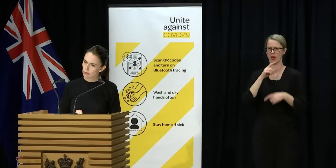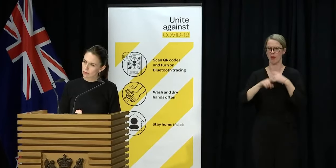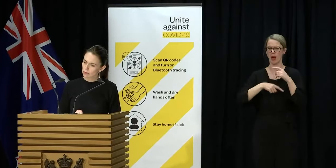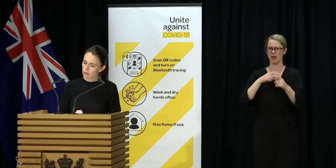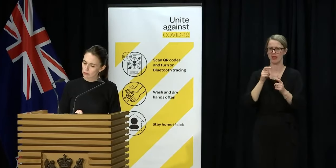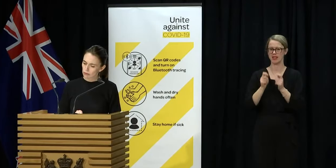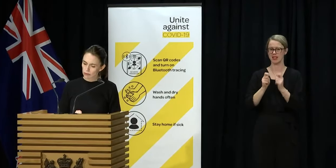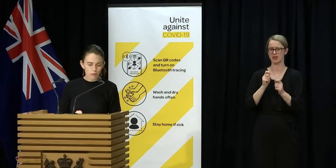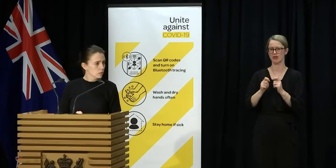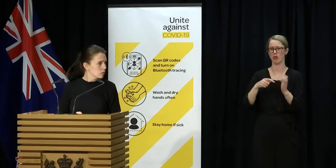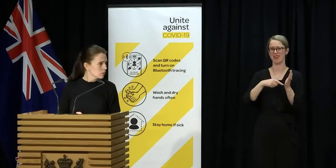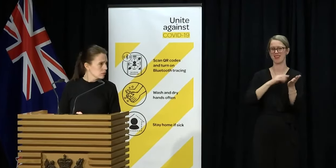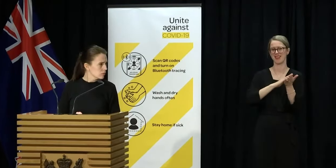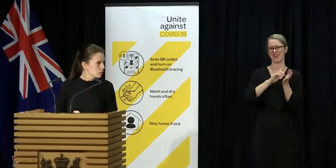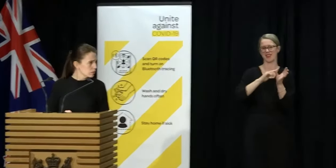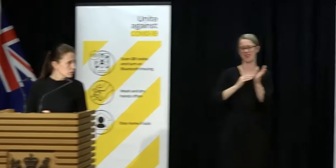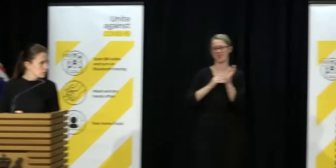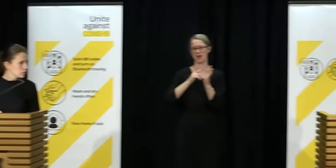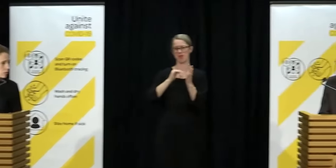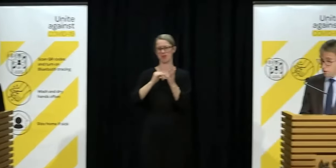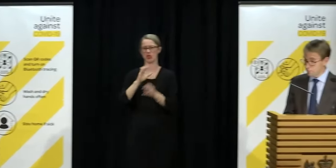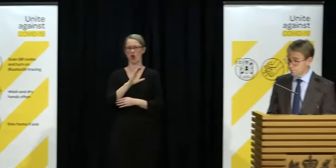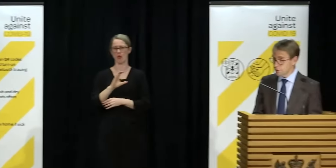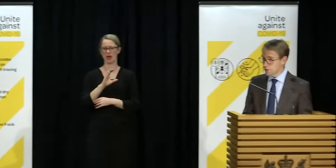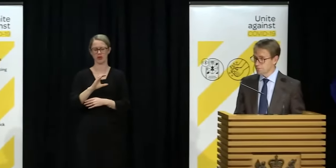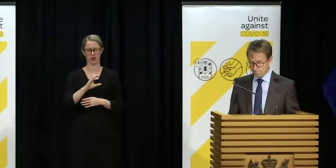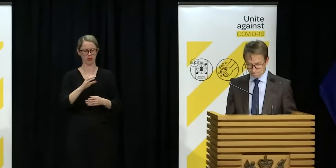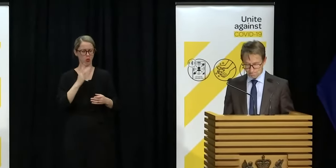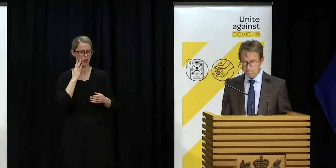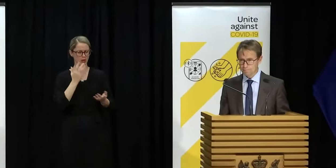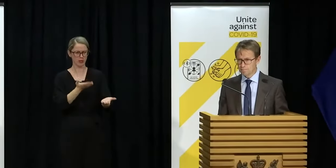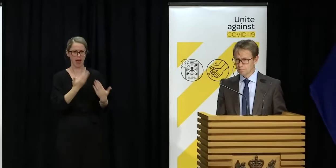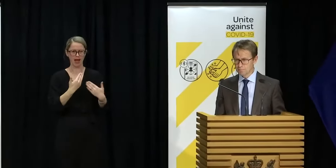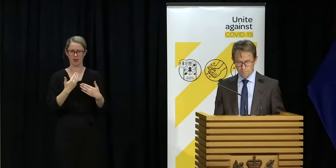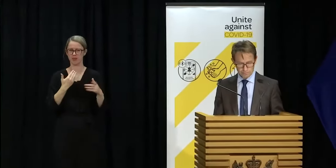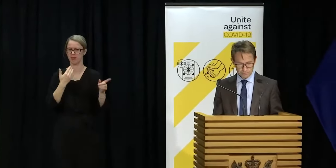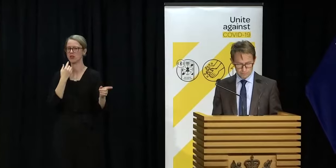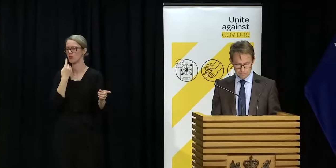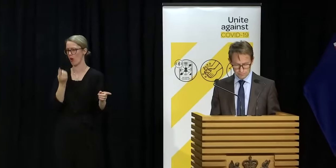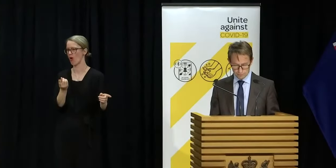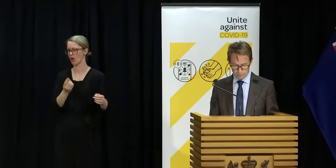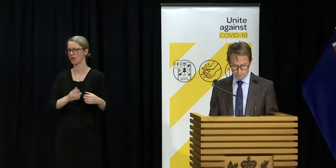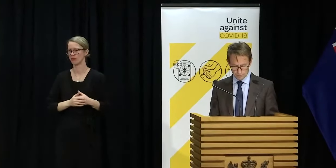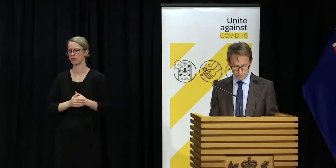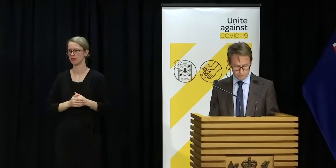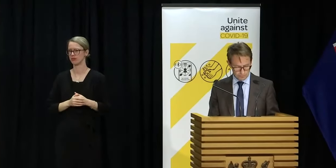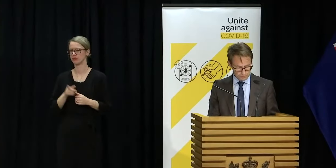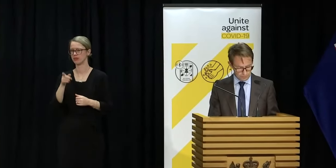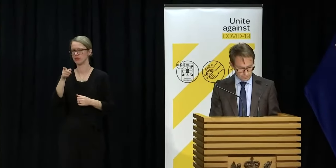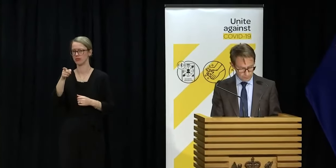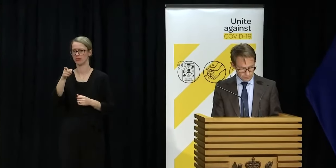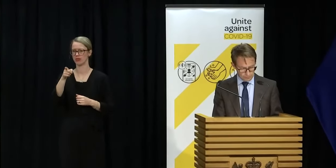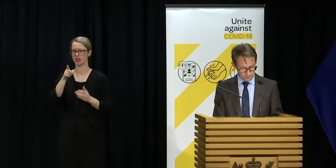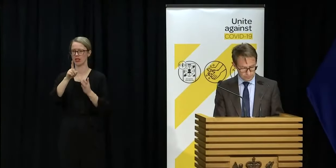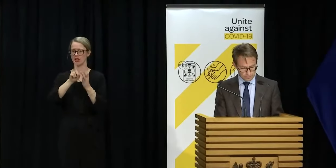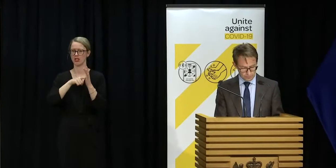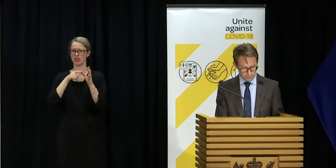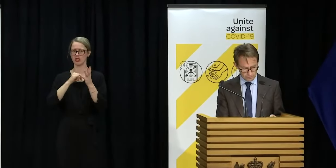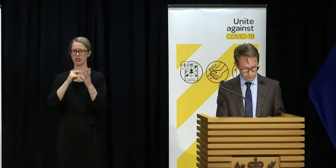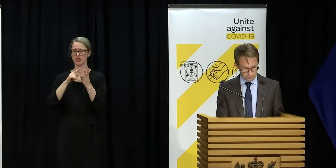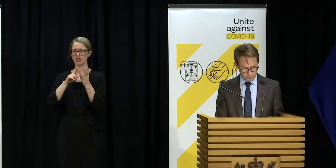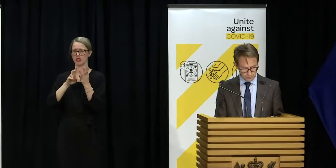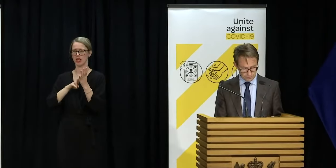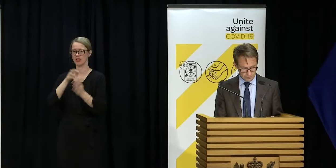those results to start coming? They will be due tomorrow. Just on testing, sorry, Jason, then Jane, just and on then